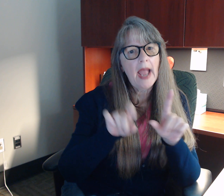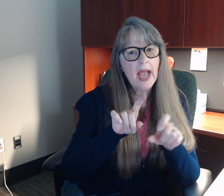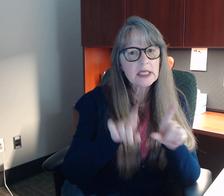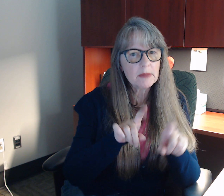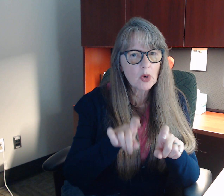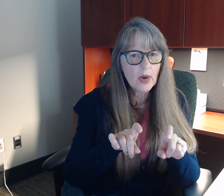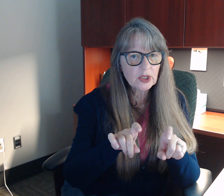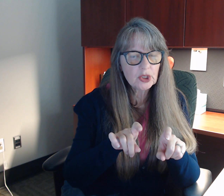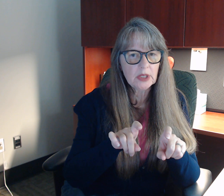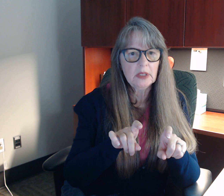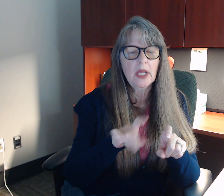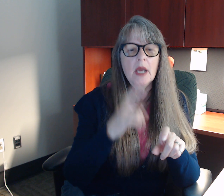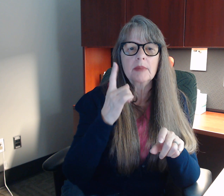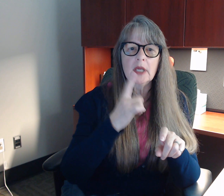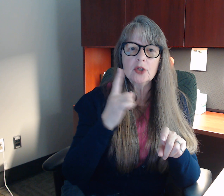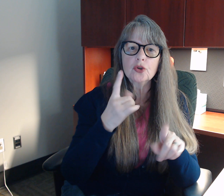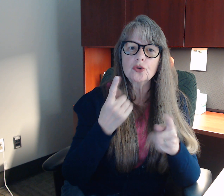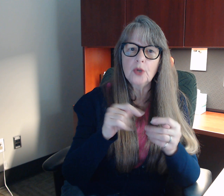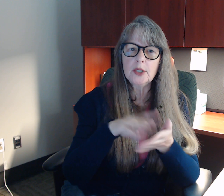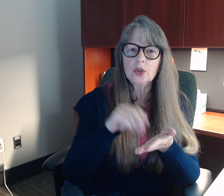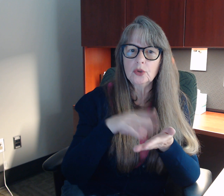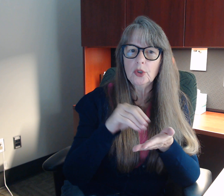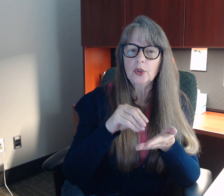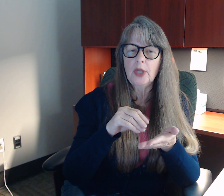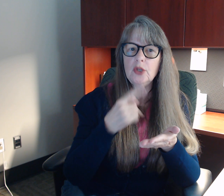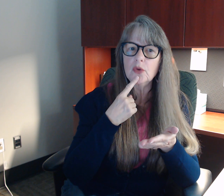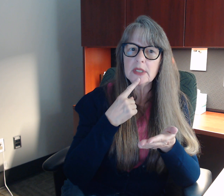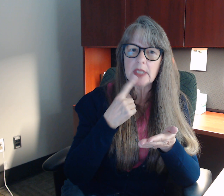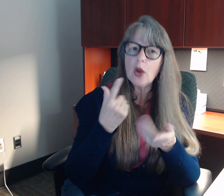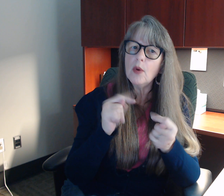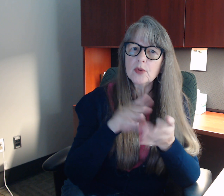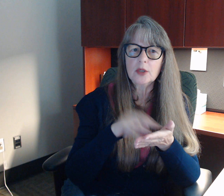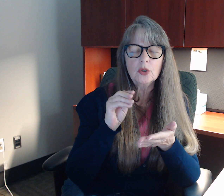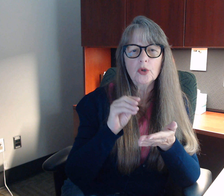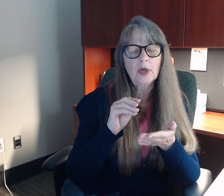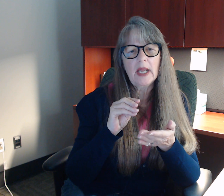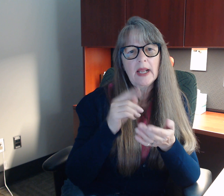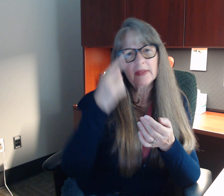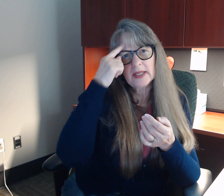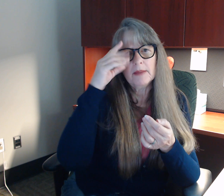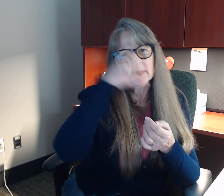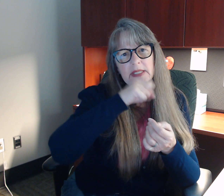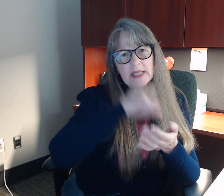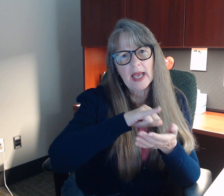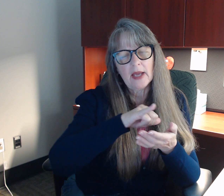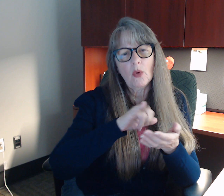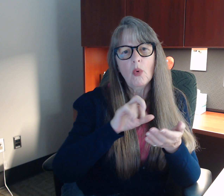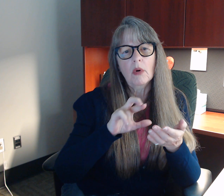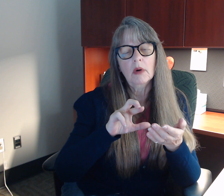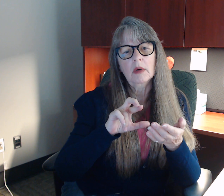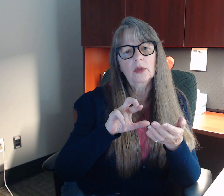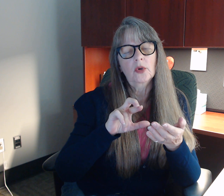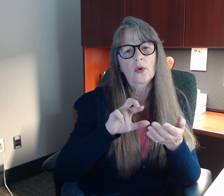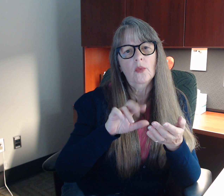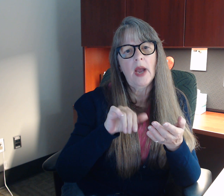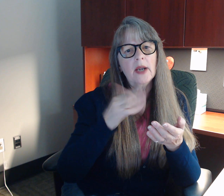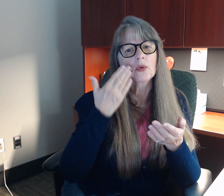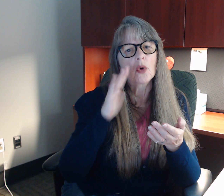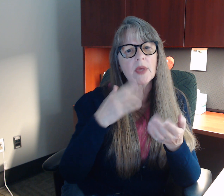ask them a question, because you're trying to learn, and you can say, oh, I'm trying to learn, and I think I missed that, or I don't know that